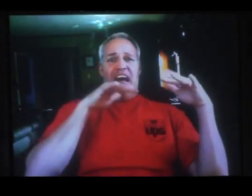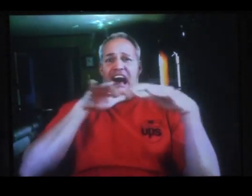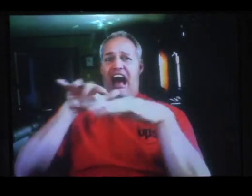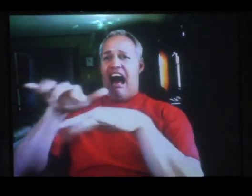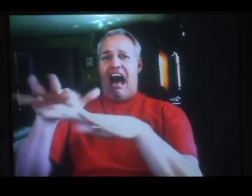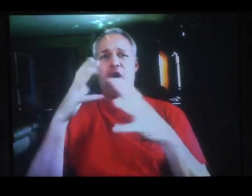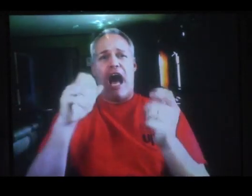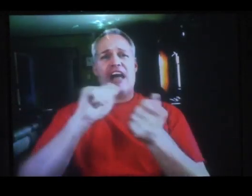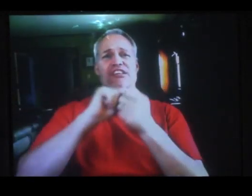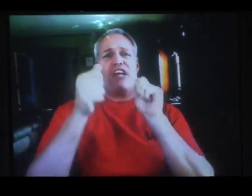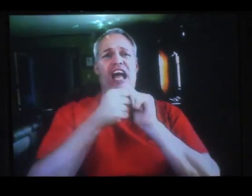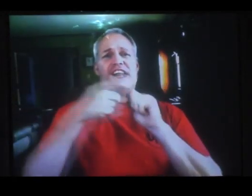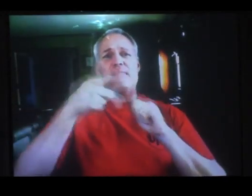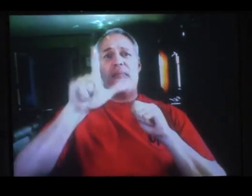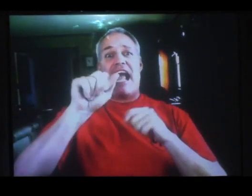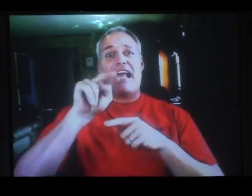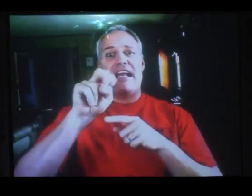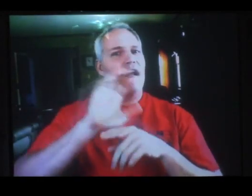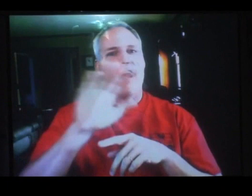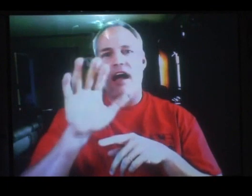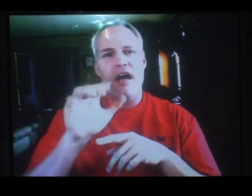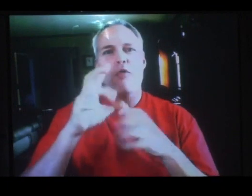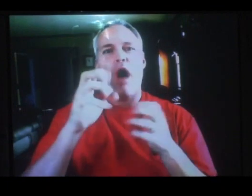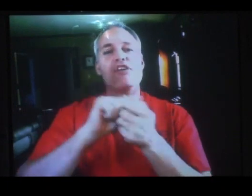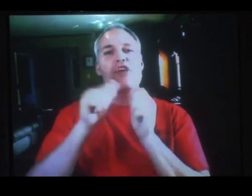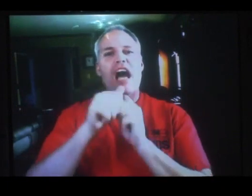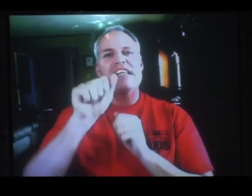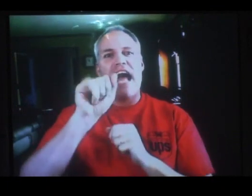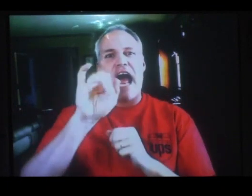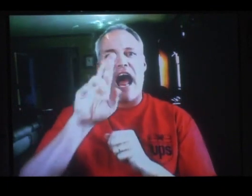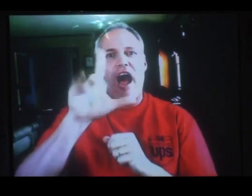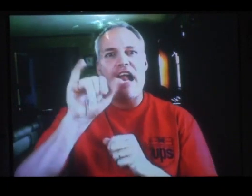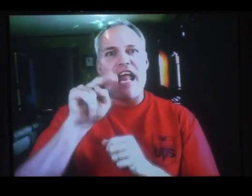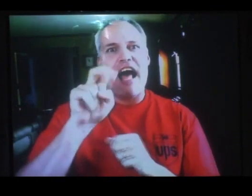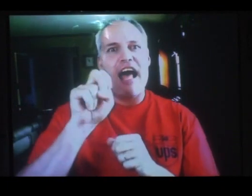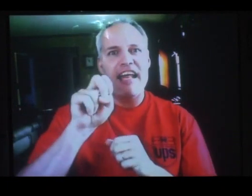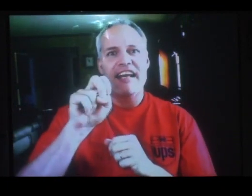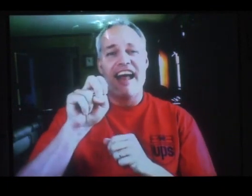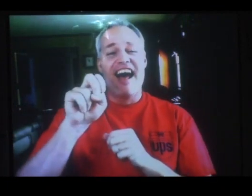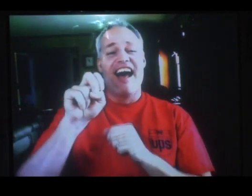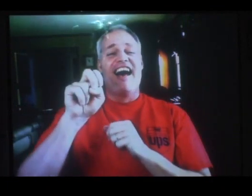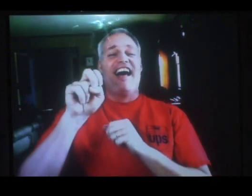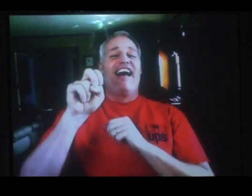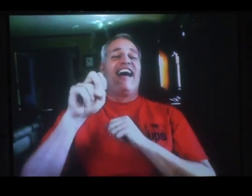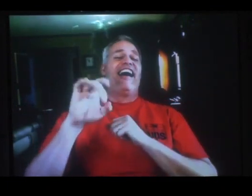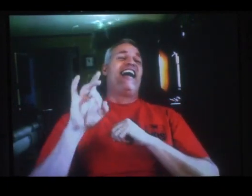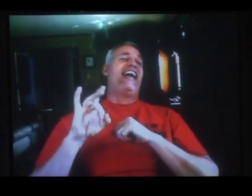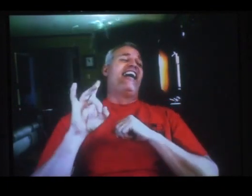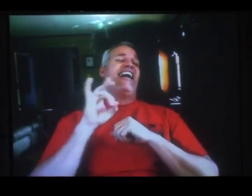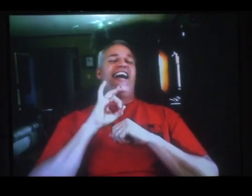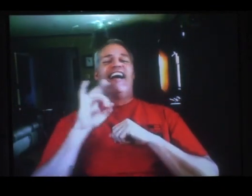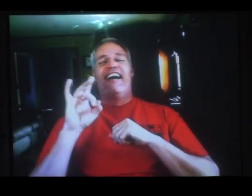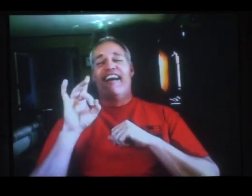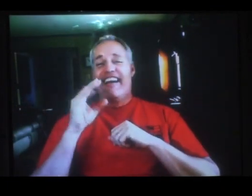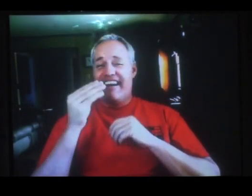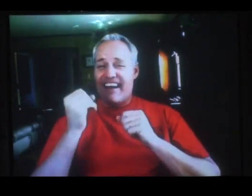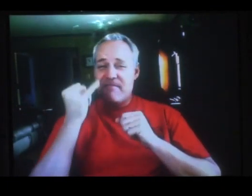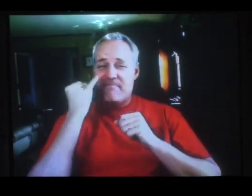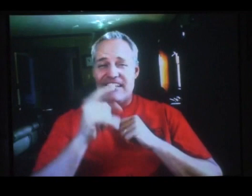they're all scared, so they all run in, and they're asking, we want to change planes. No, they want to change airlines. That's